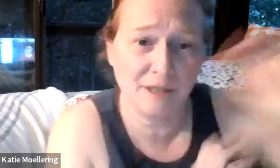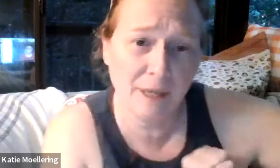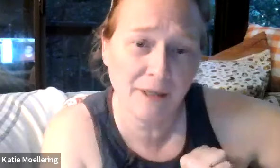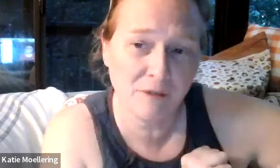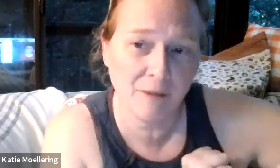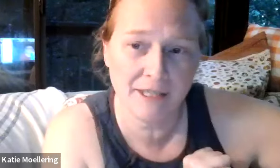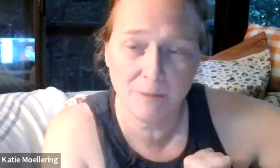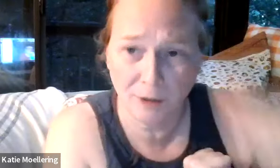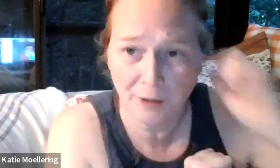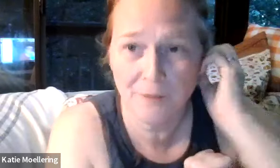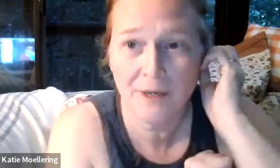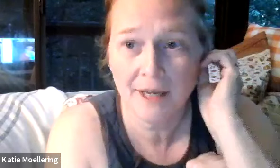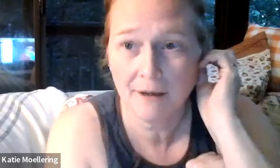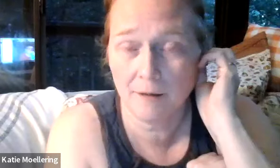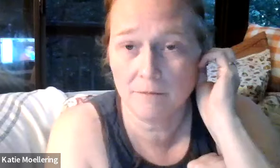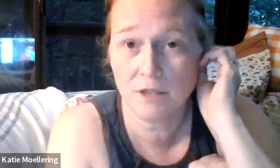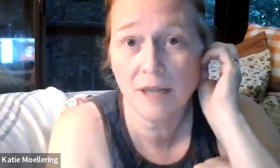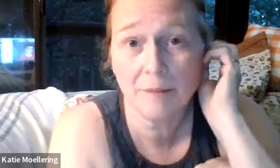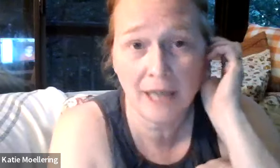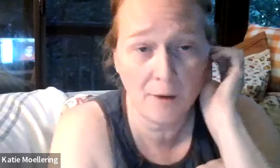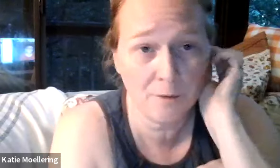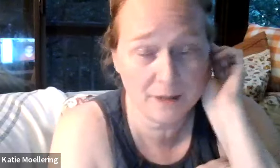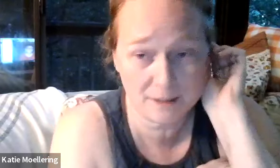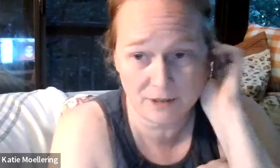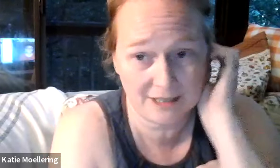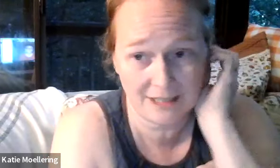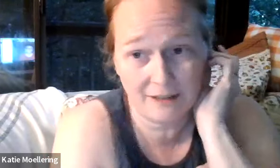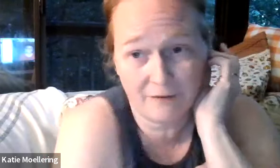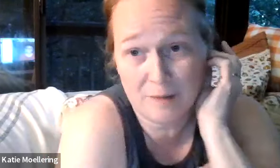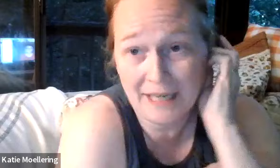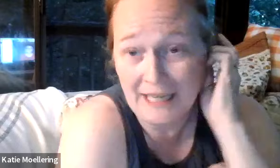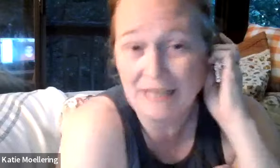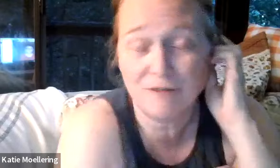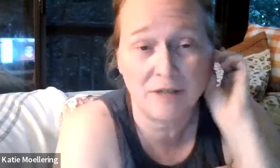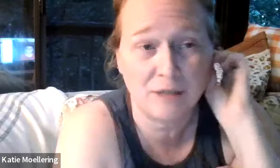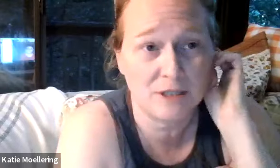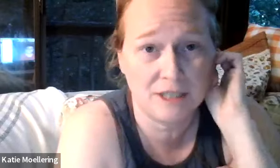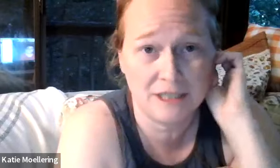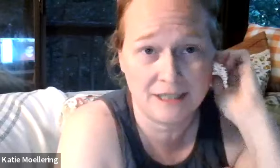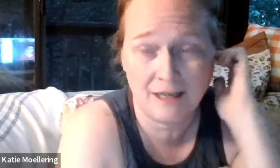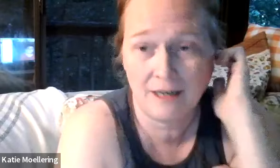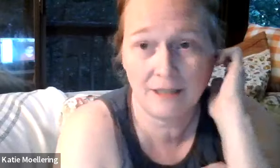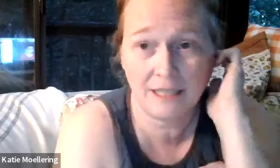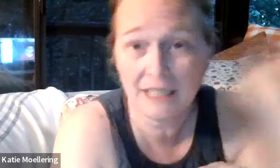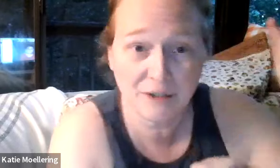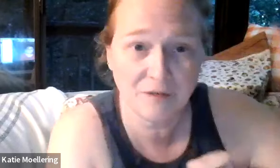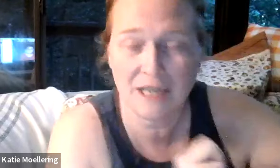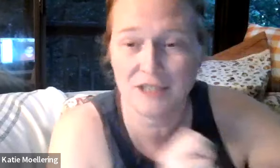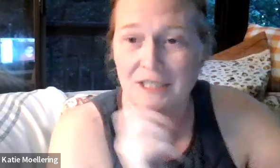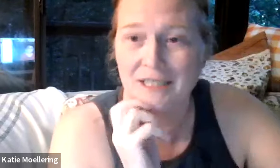email everybody tomorrow. Do let me know, especially since the very beginning, if you have any questions, need any clarifications, anything